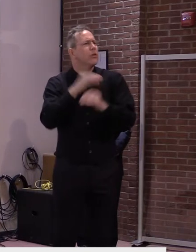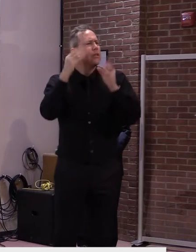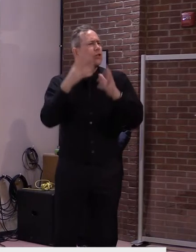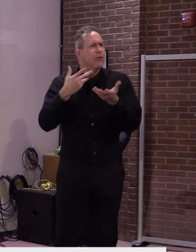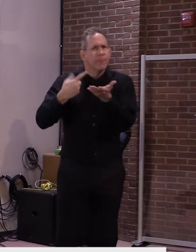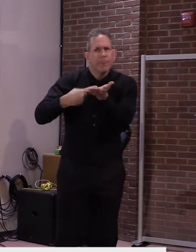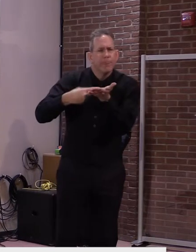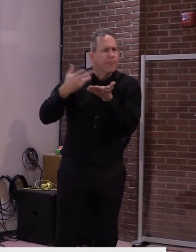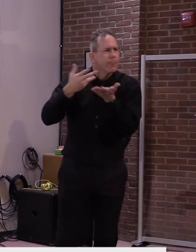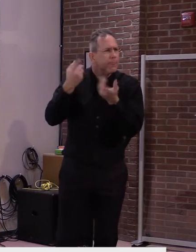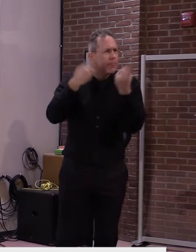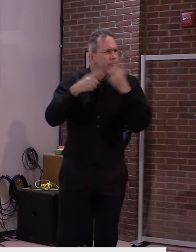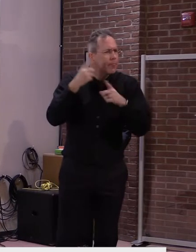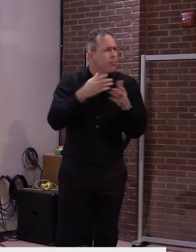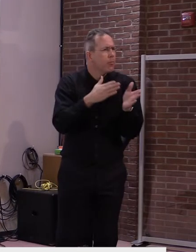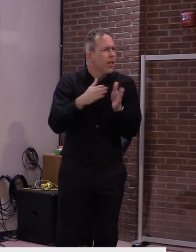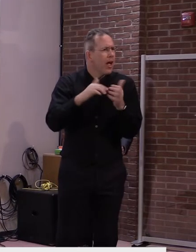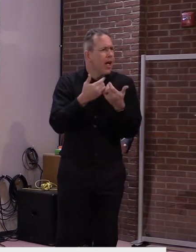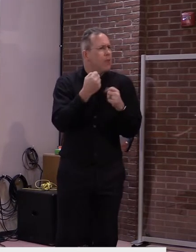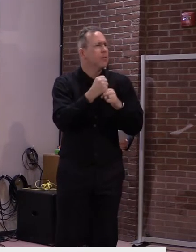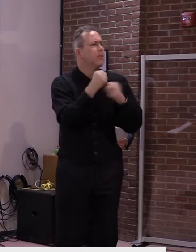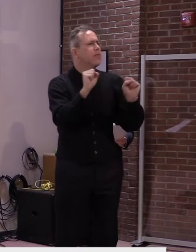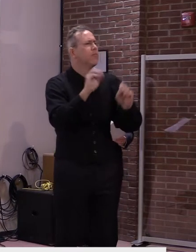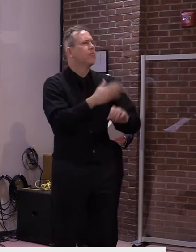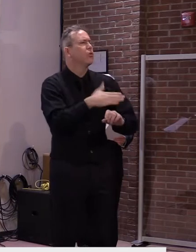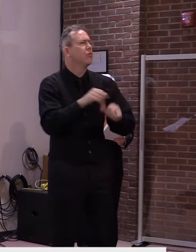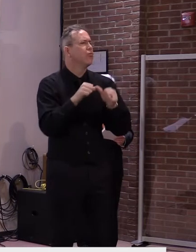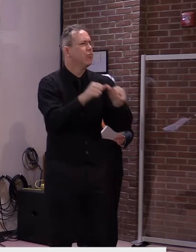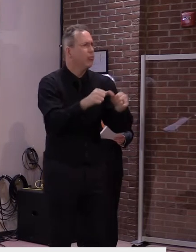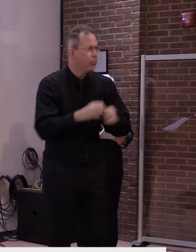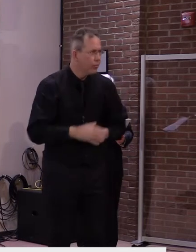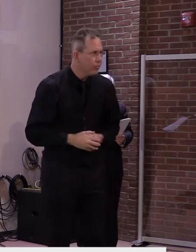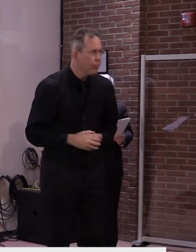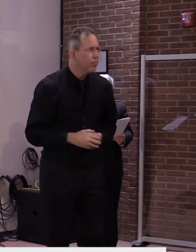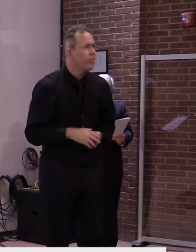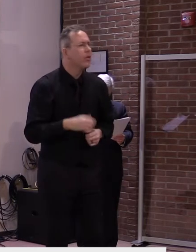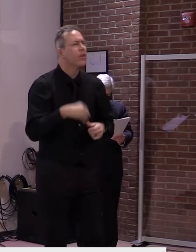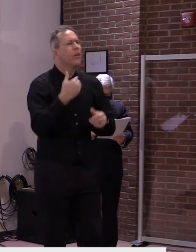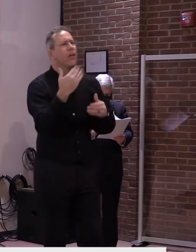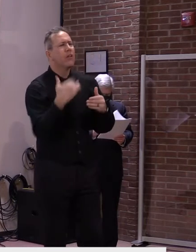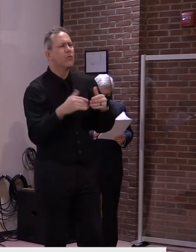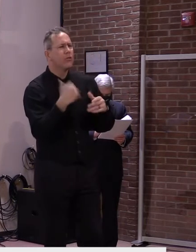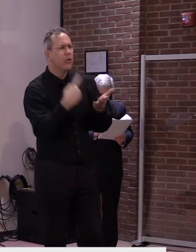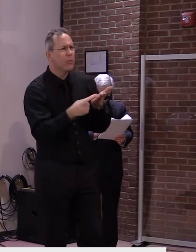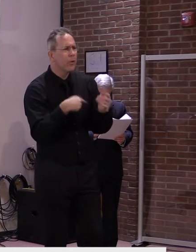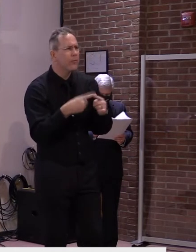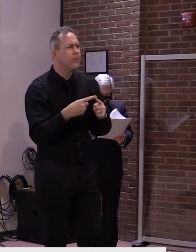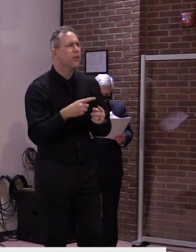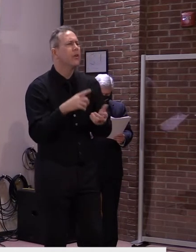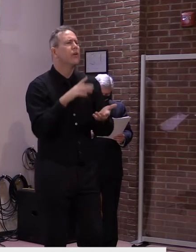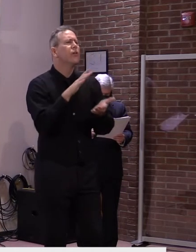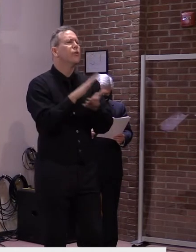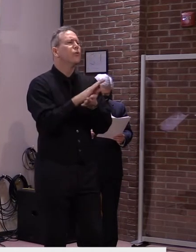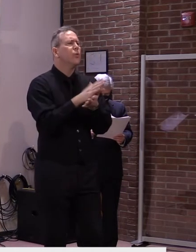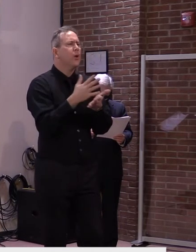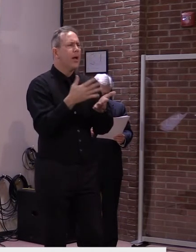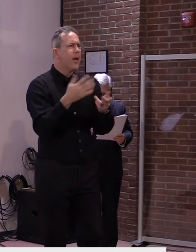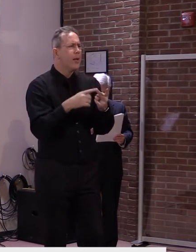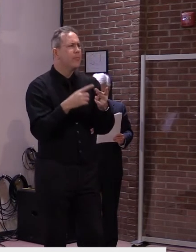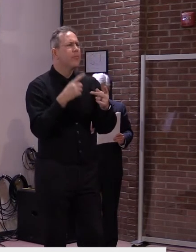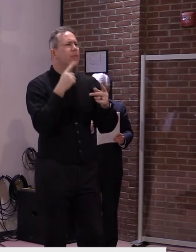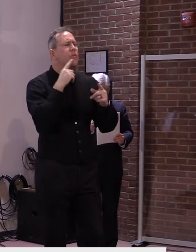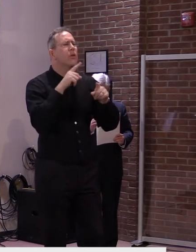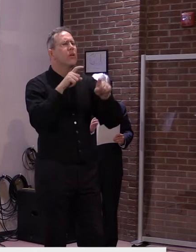Lastly, we've been working on our approach to the mandatory state assessments. In Vermont, we use the Smarter Balance Assessment, or what we call